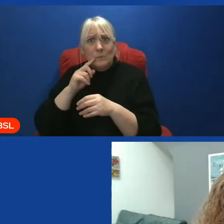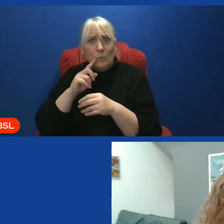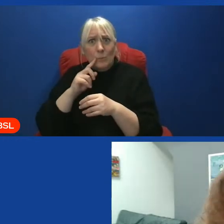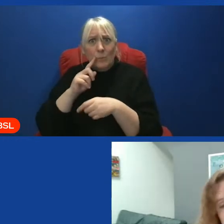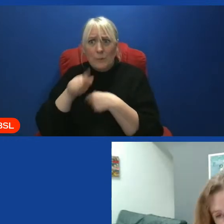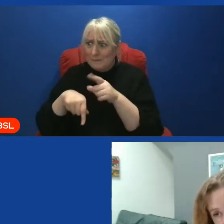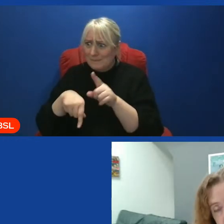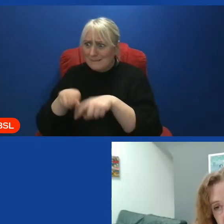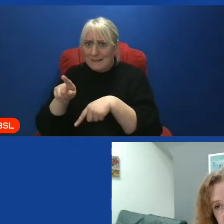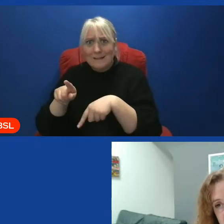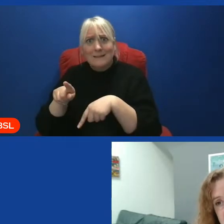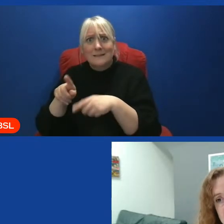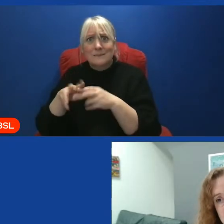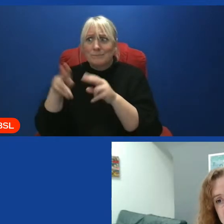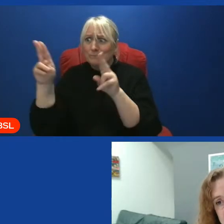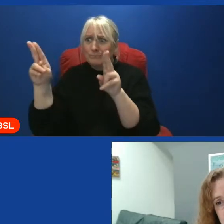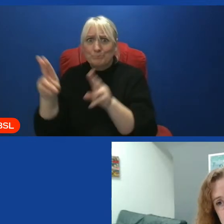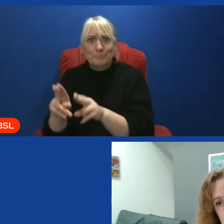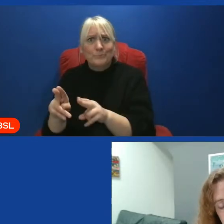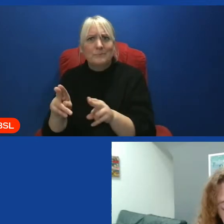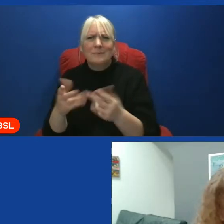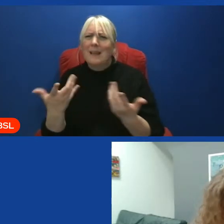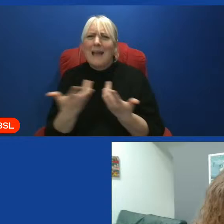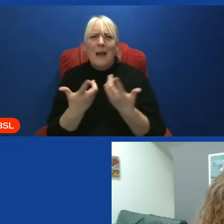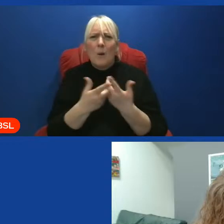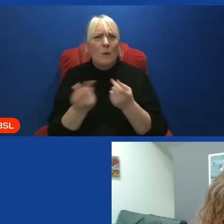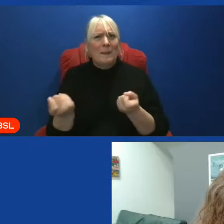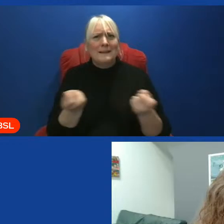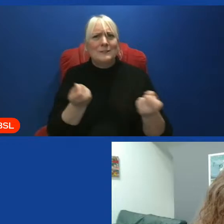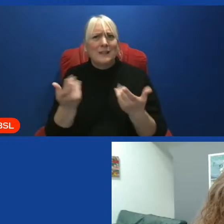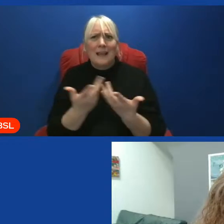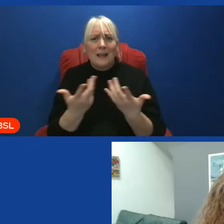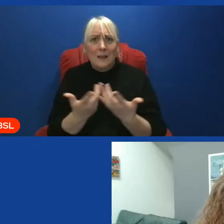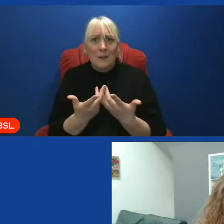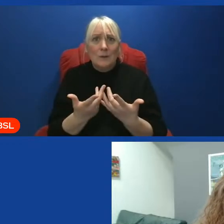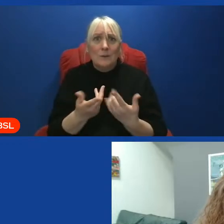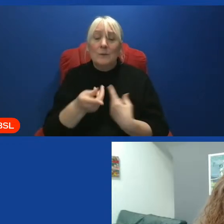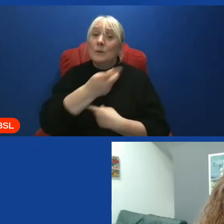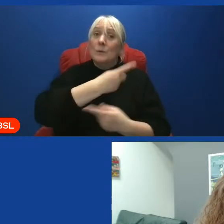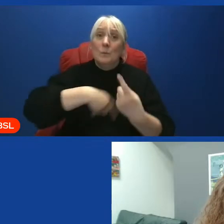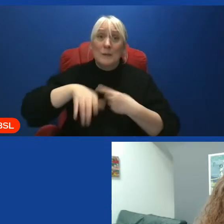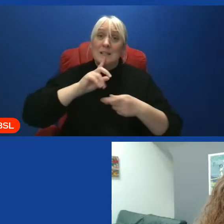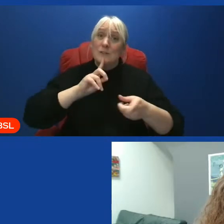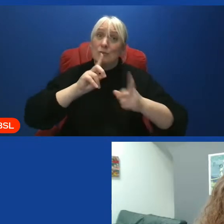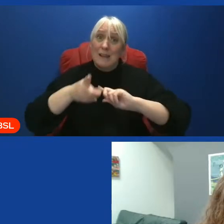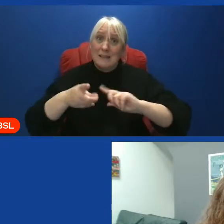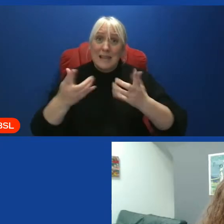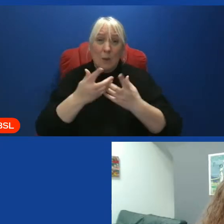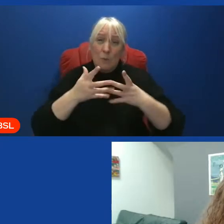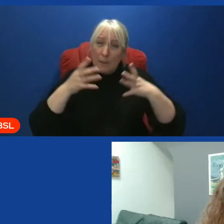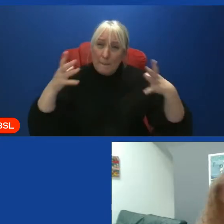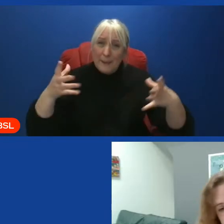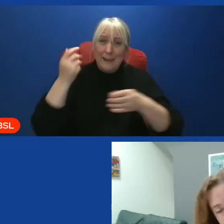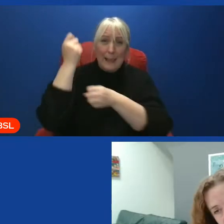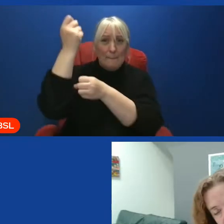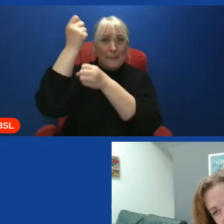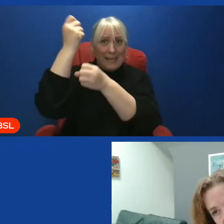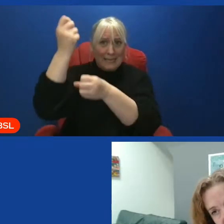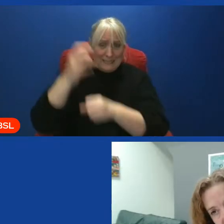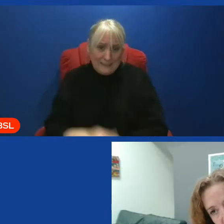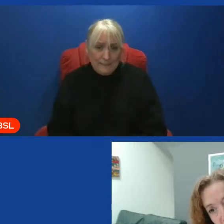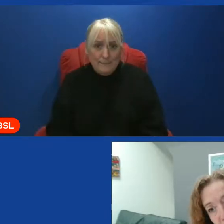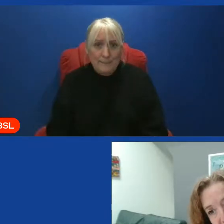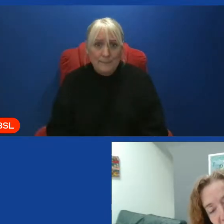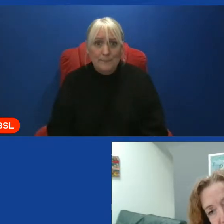detail of what this actually means, and then react with the biggest campaign possible. There is so many